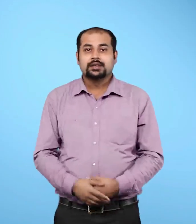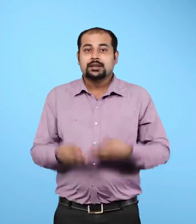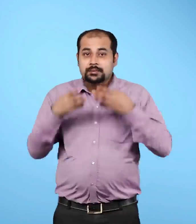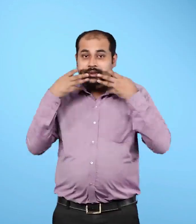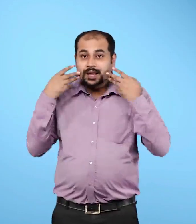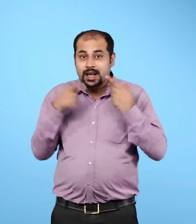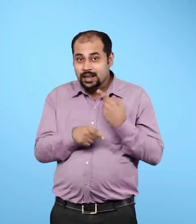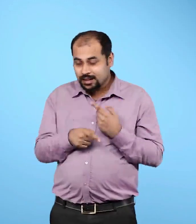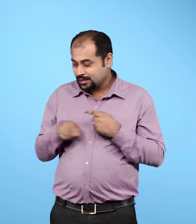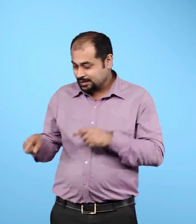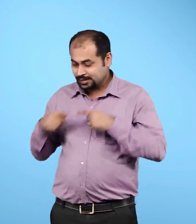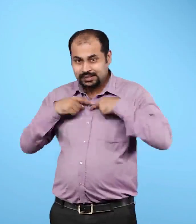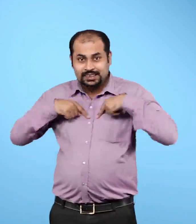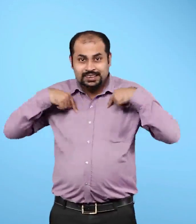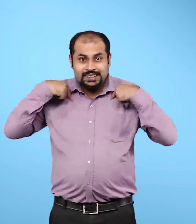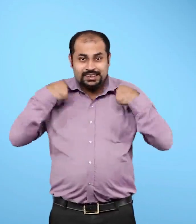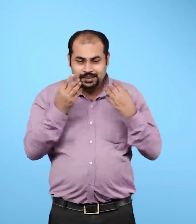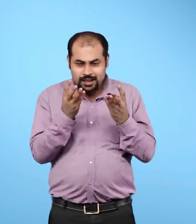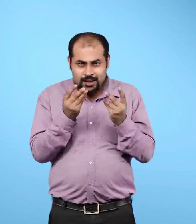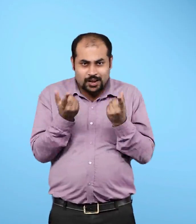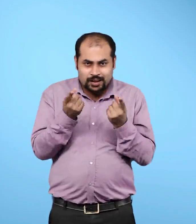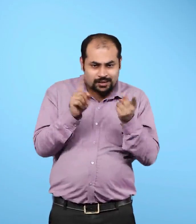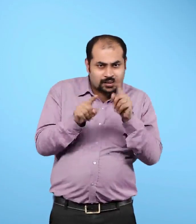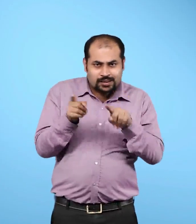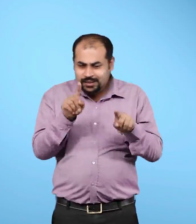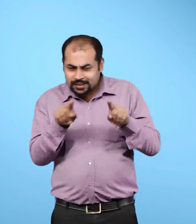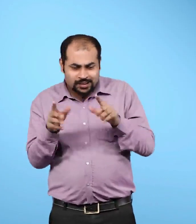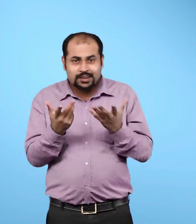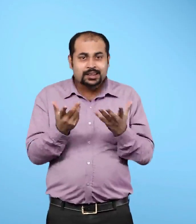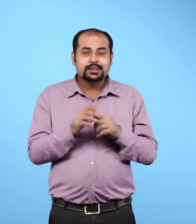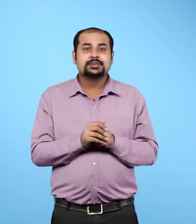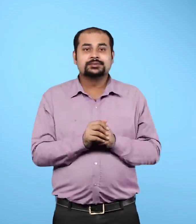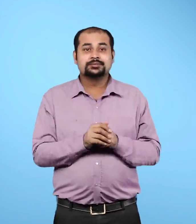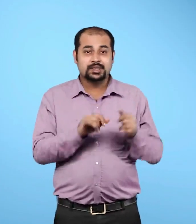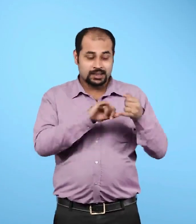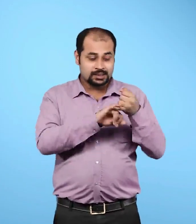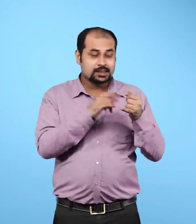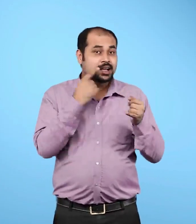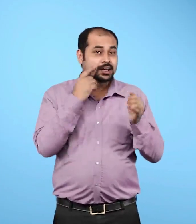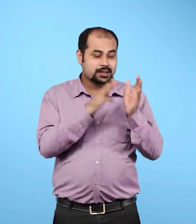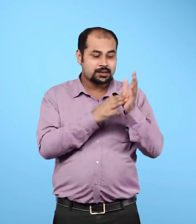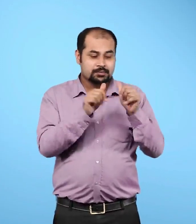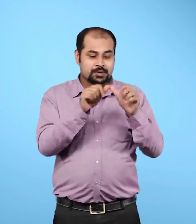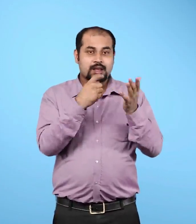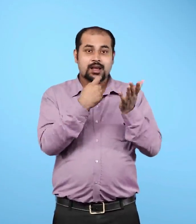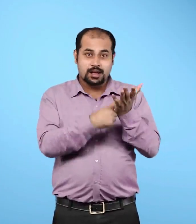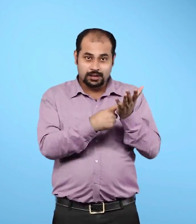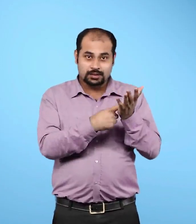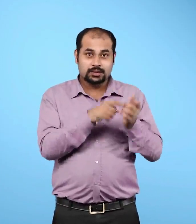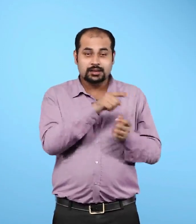Cat 2 is sitting near the beads necklace and loose beads. Now, Simar's beads are 2